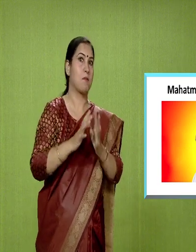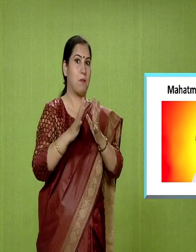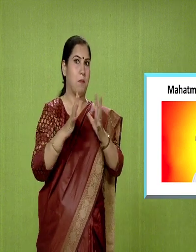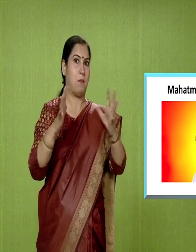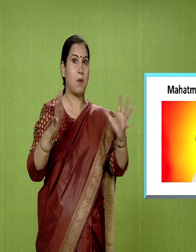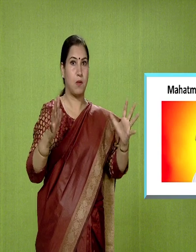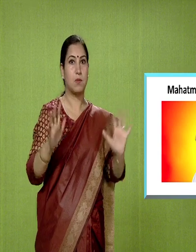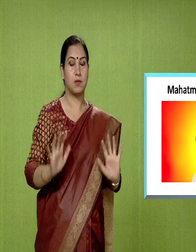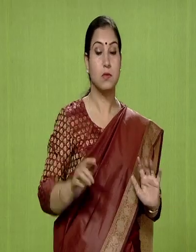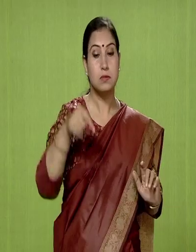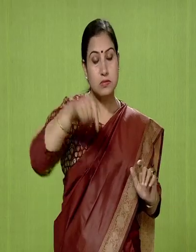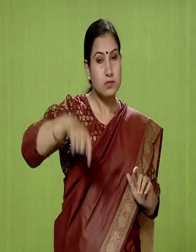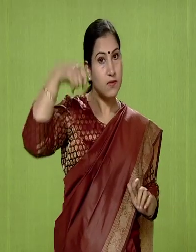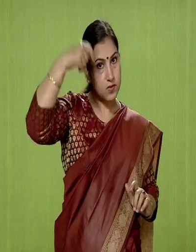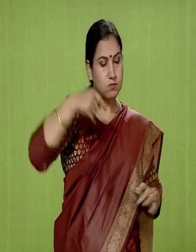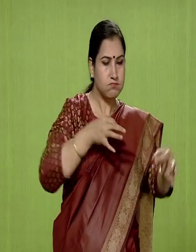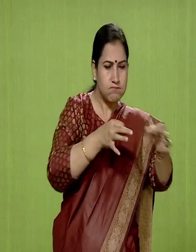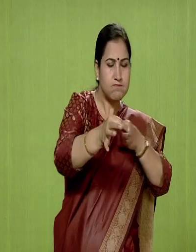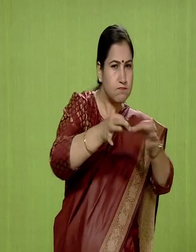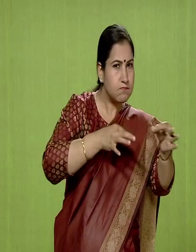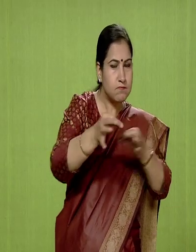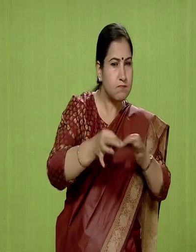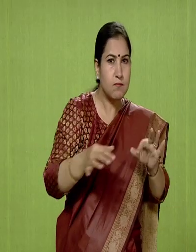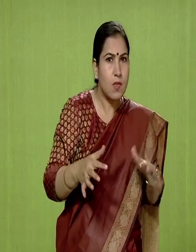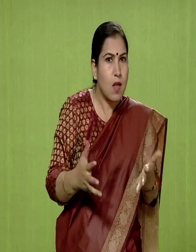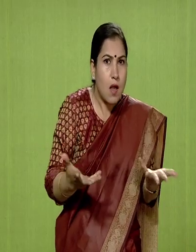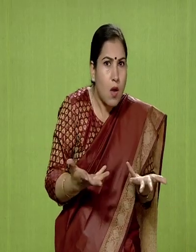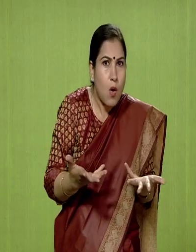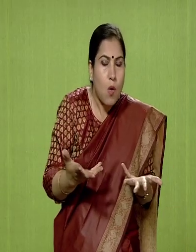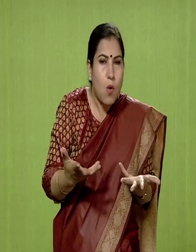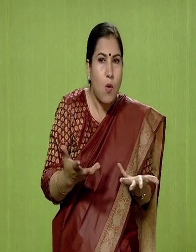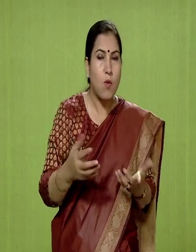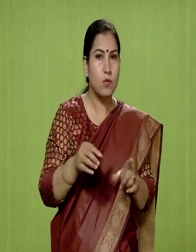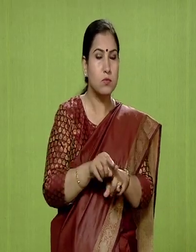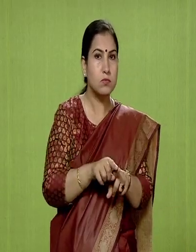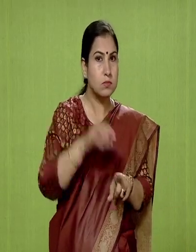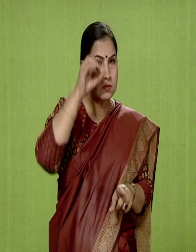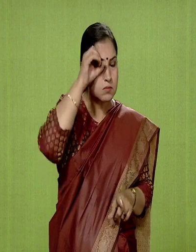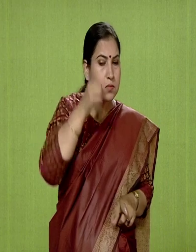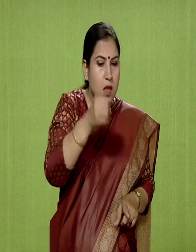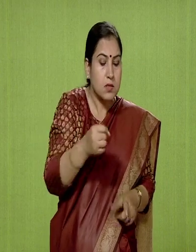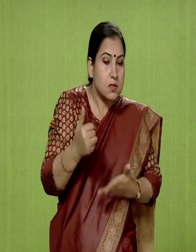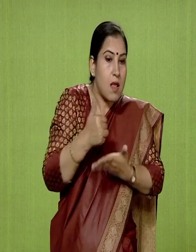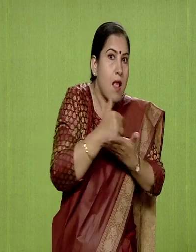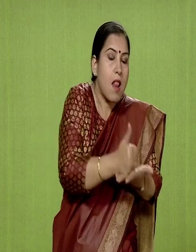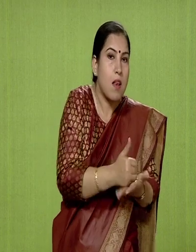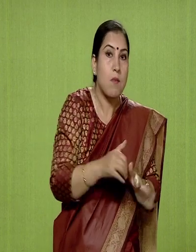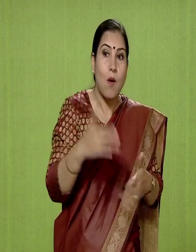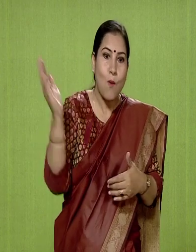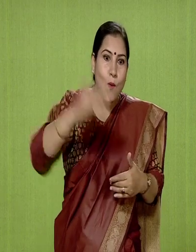In this video, we will try to learn about the entry and rise of Gandhiji in